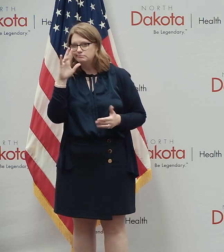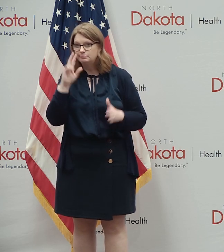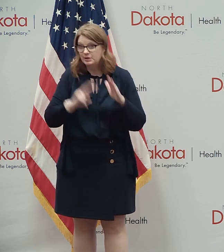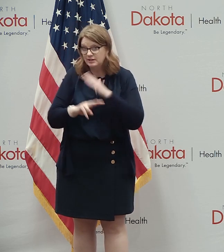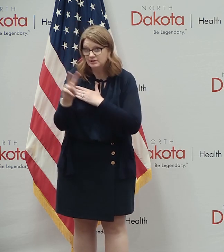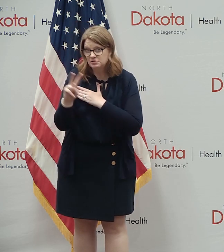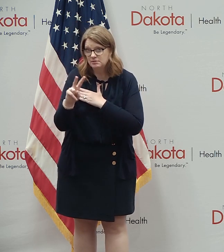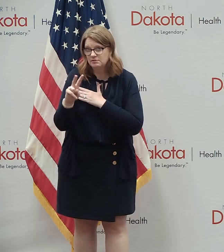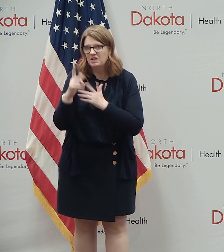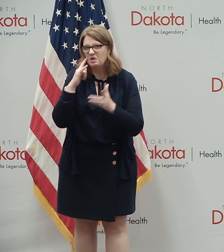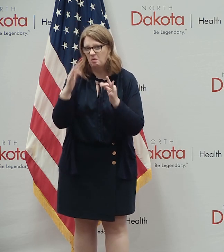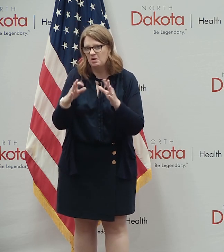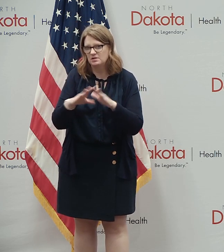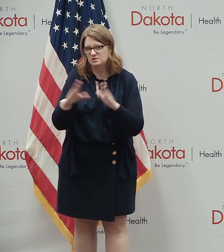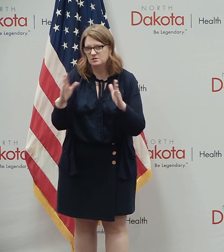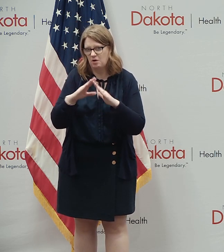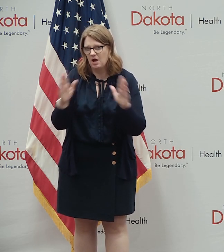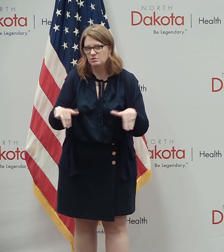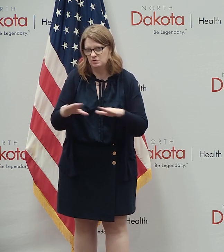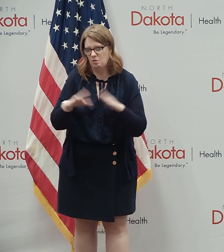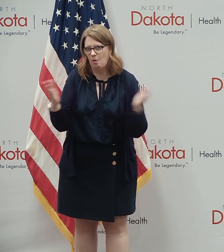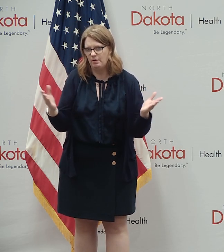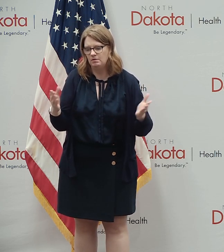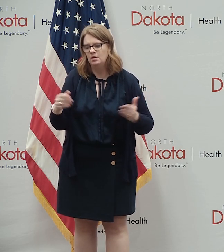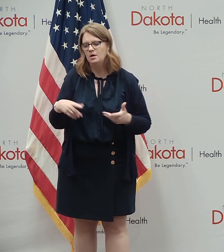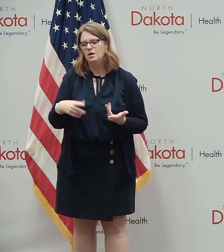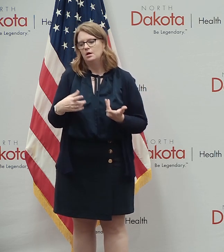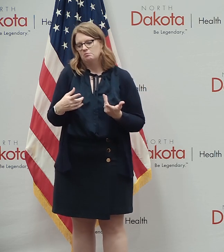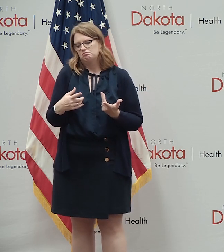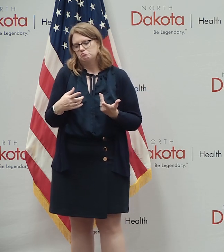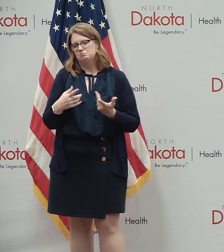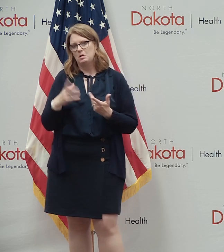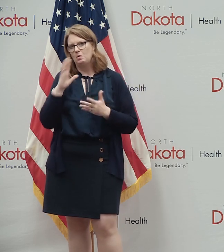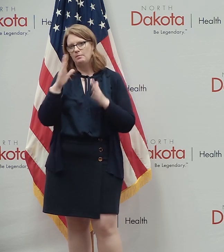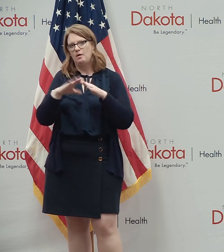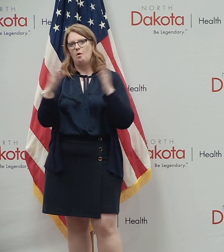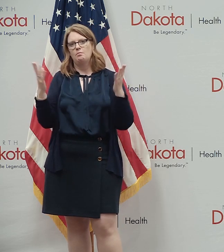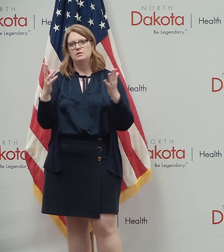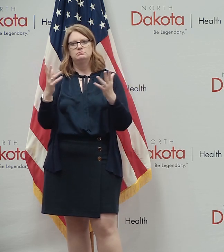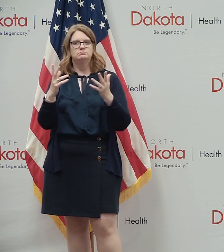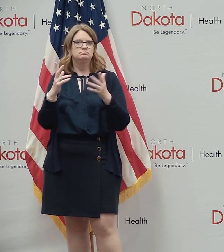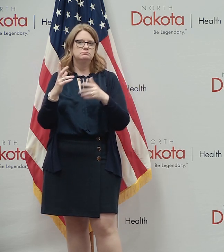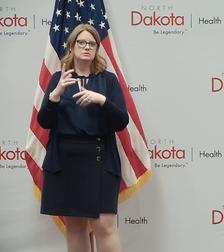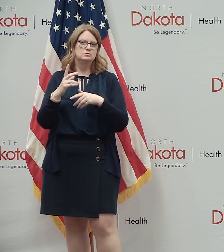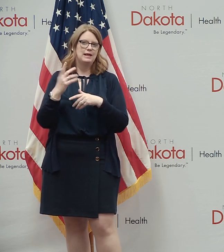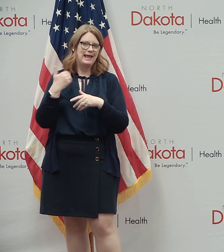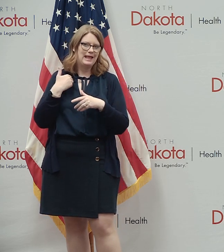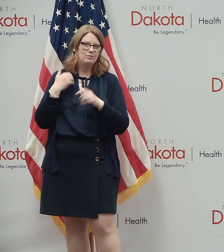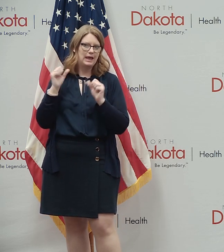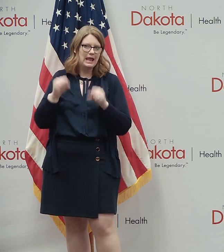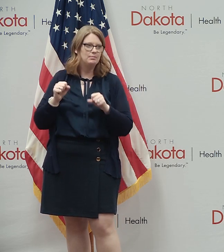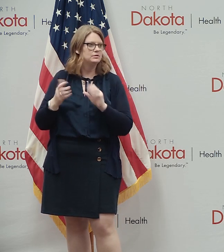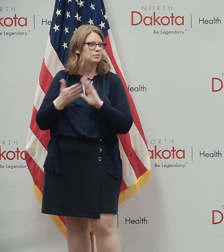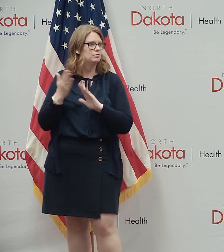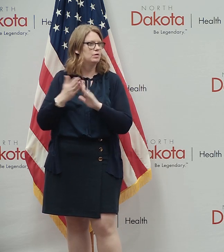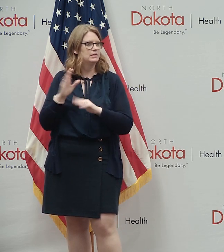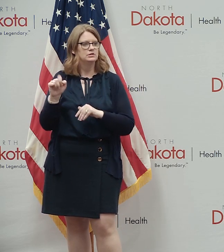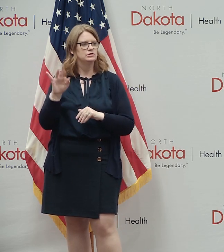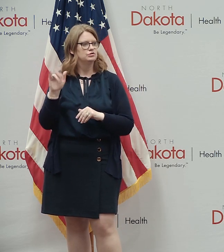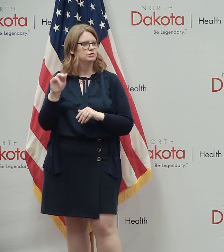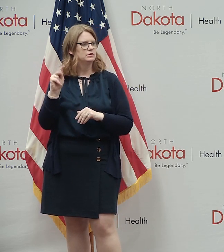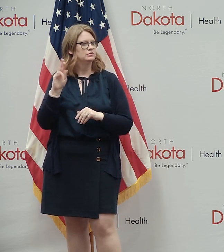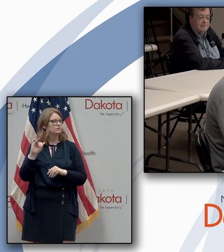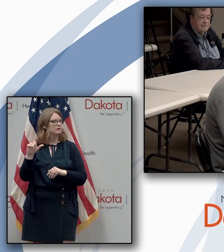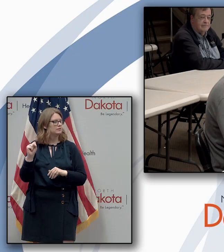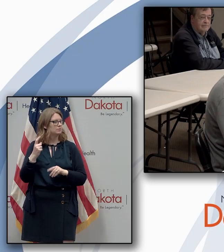open in some form that will allow us to conduct jury trials by July 1st. One more question.